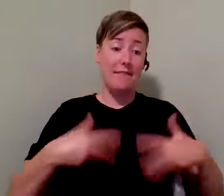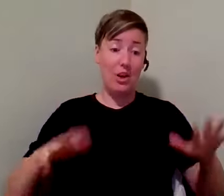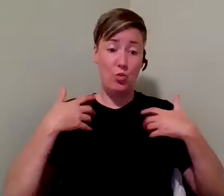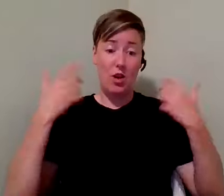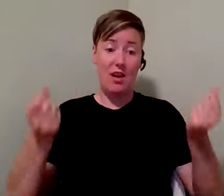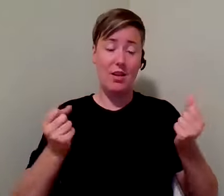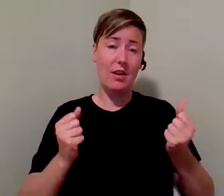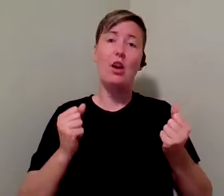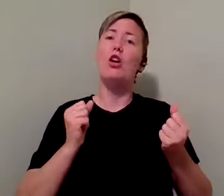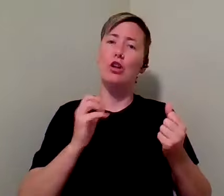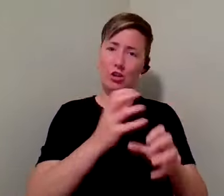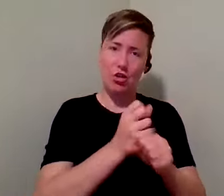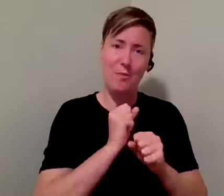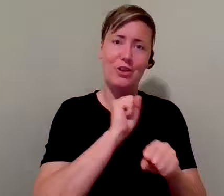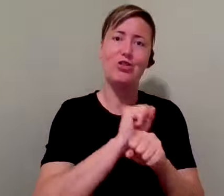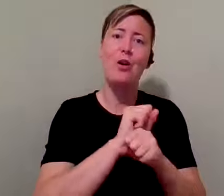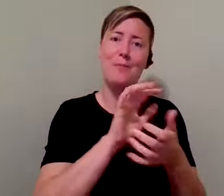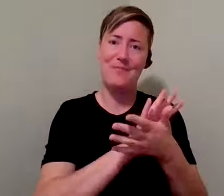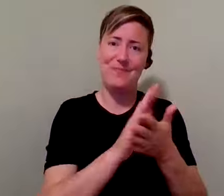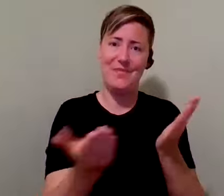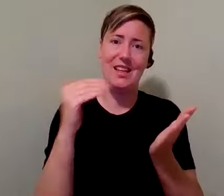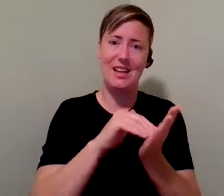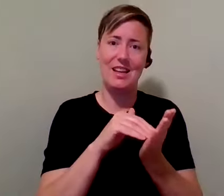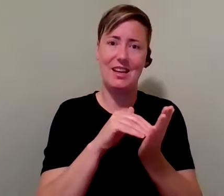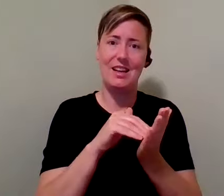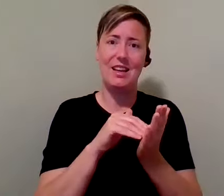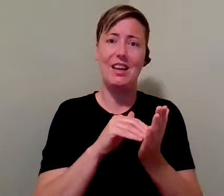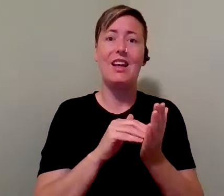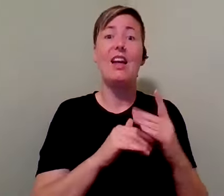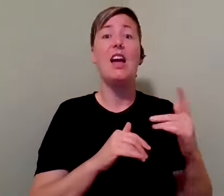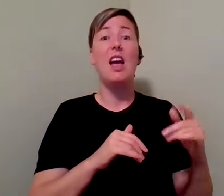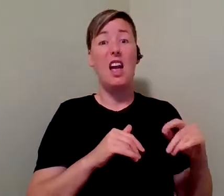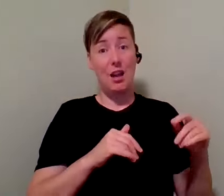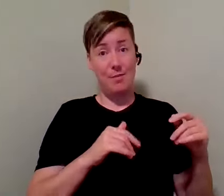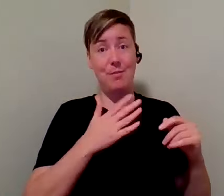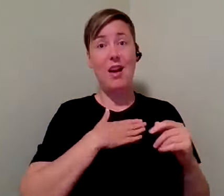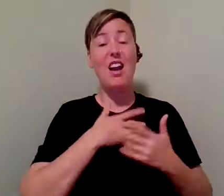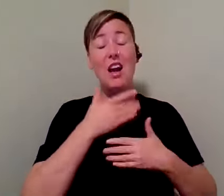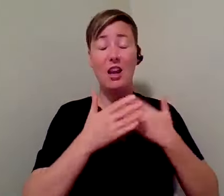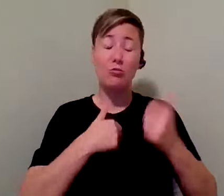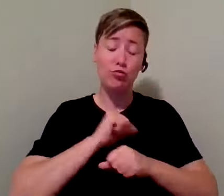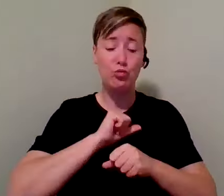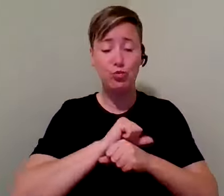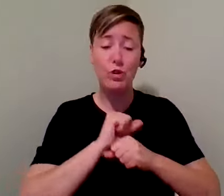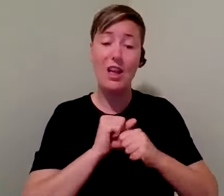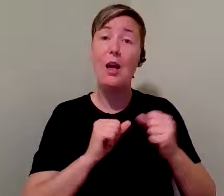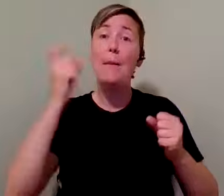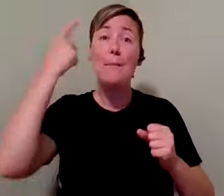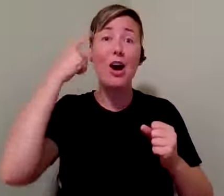of AA was my bosses saying, hey, do you have any other sober alcoholics who want to work in the film business? And I was able to hook people up. And I